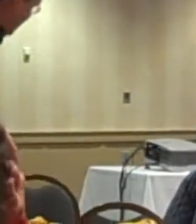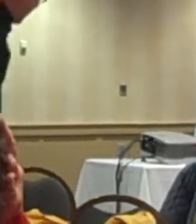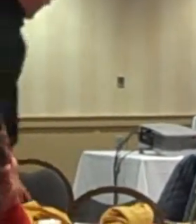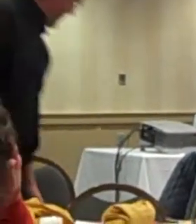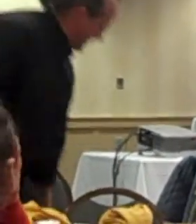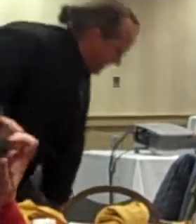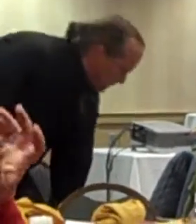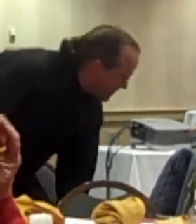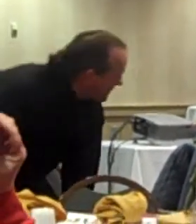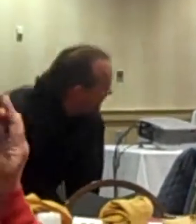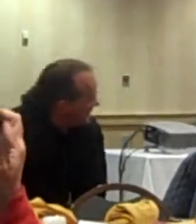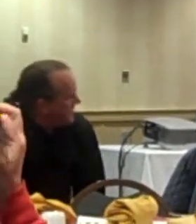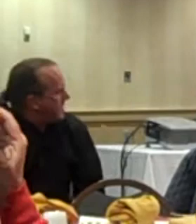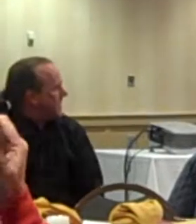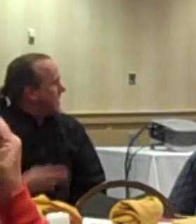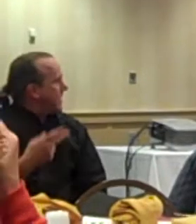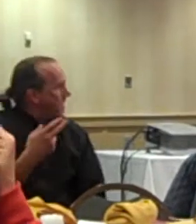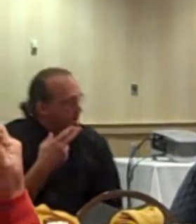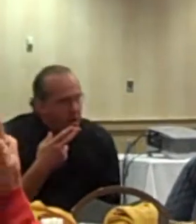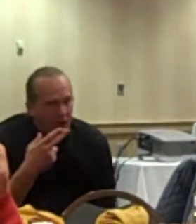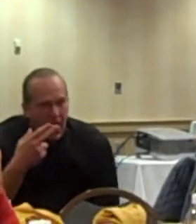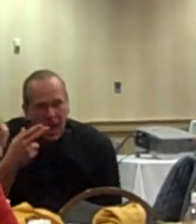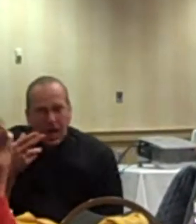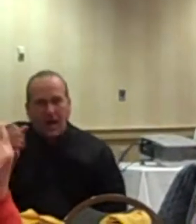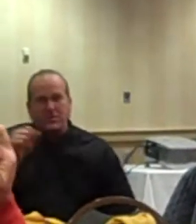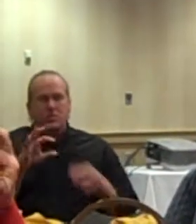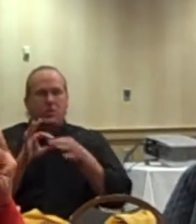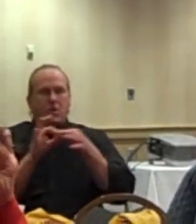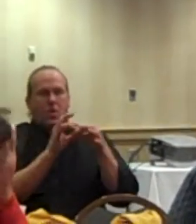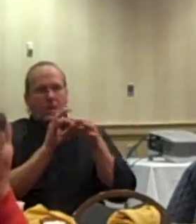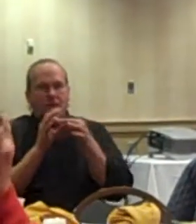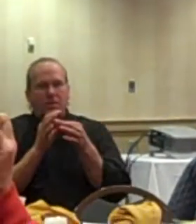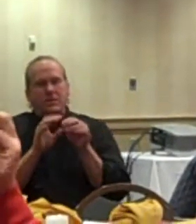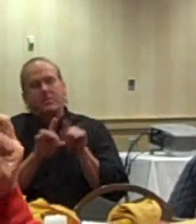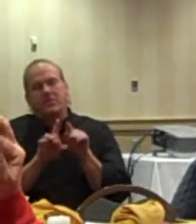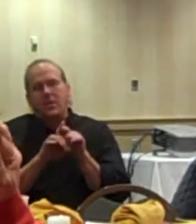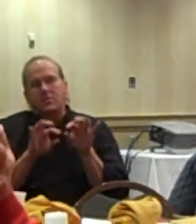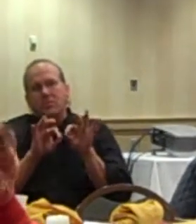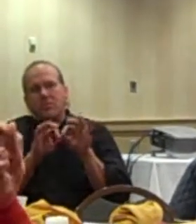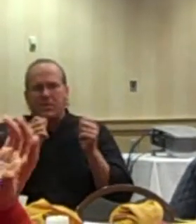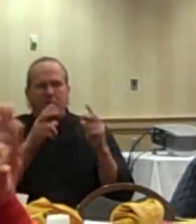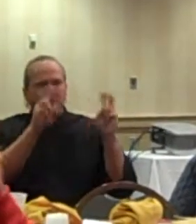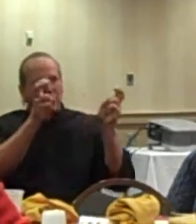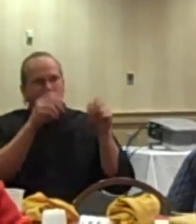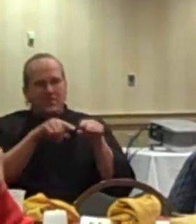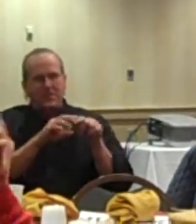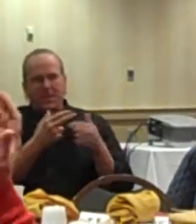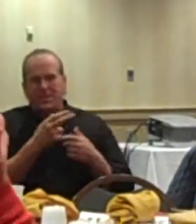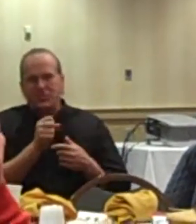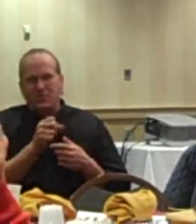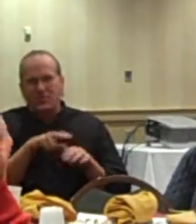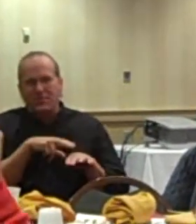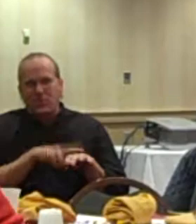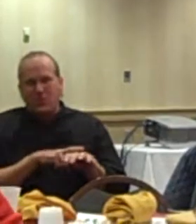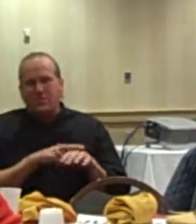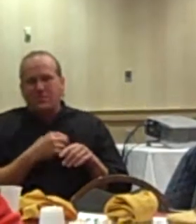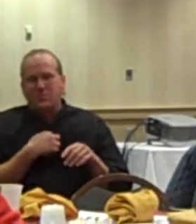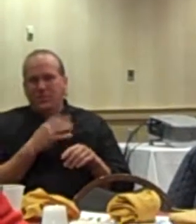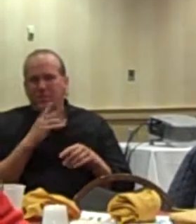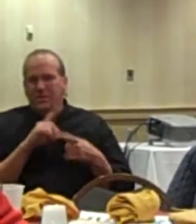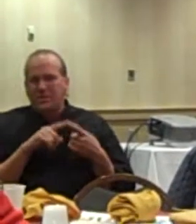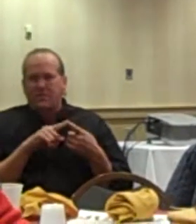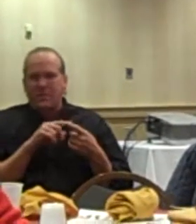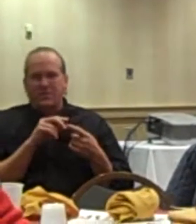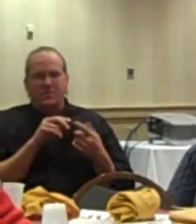High school coherence is very important too. There are a lot of topics in high school. We talked about